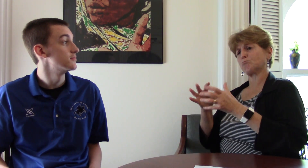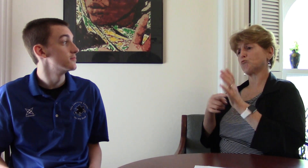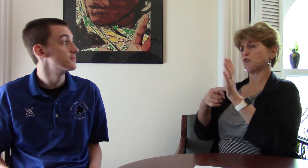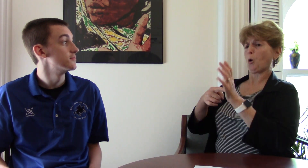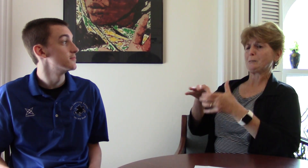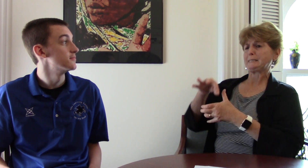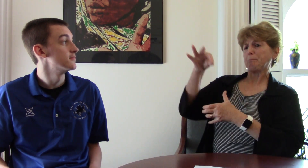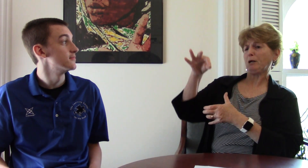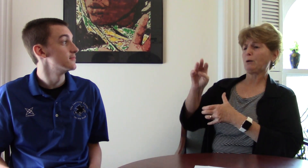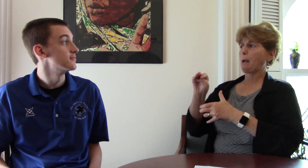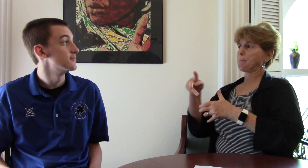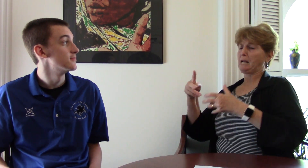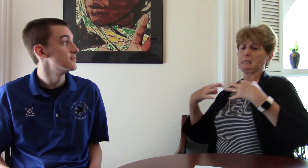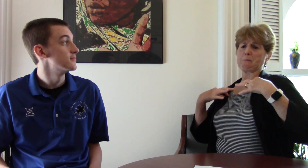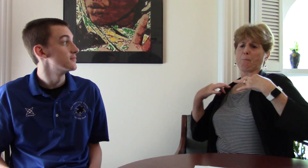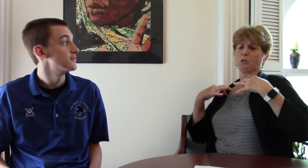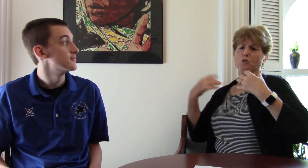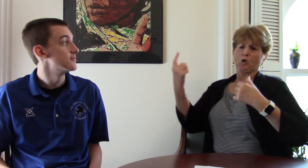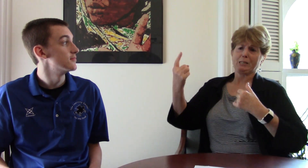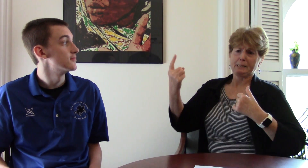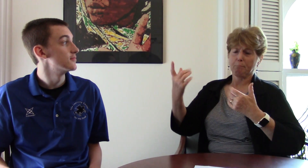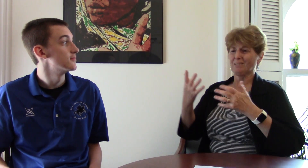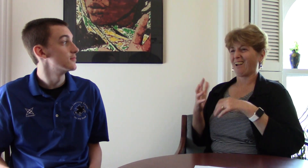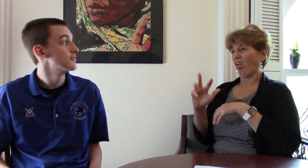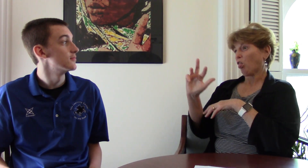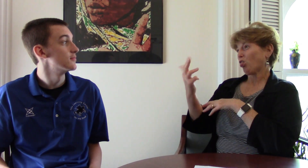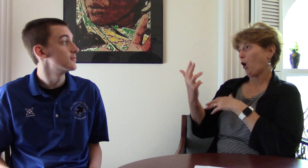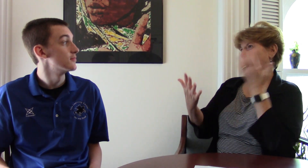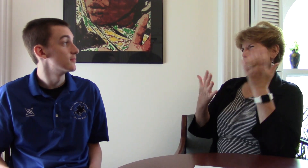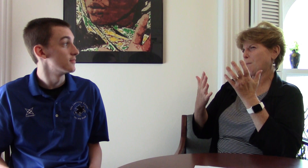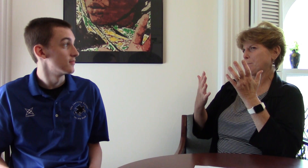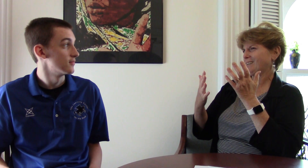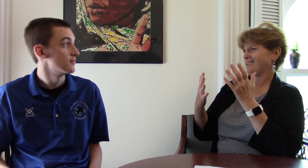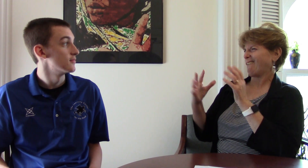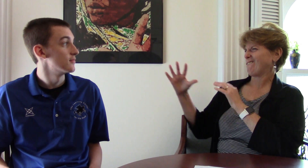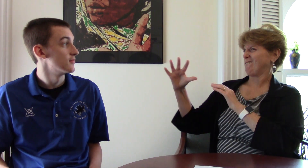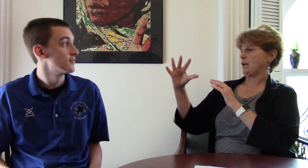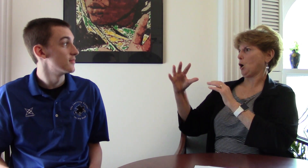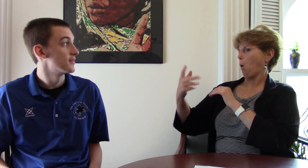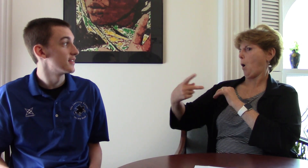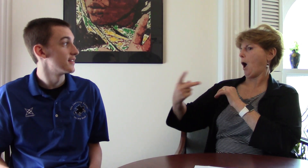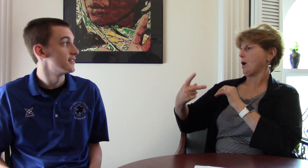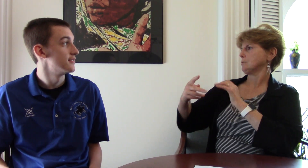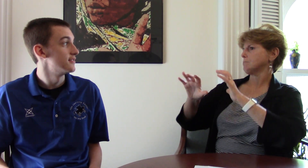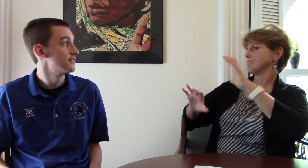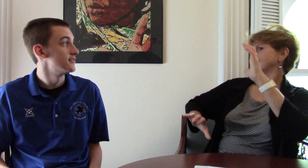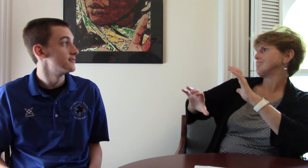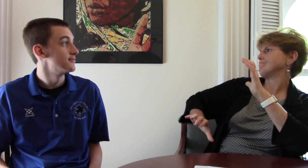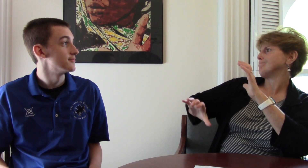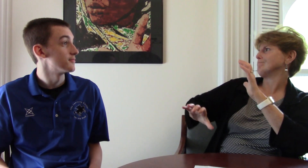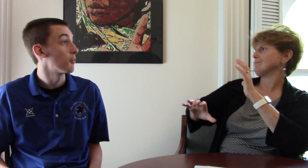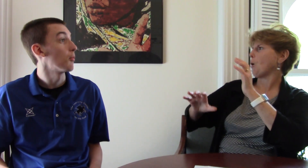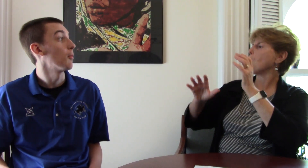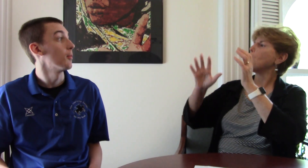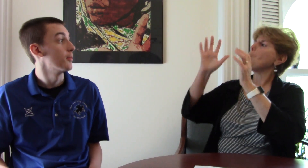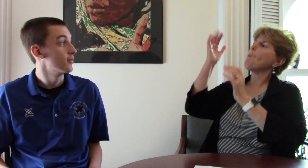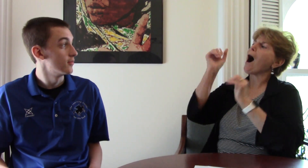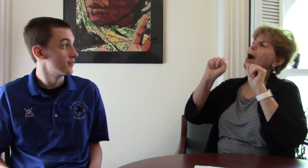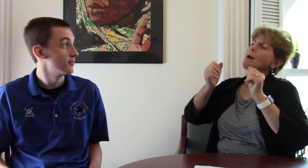Secondly I might show some spirit for the Marie Phillips School and have a shirt or something like that and third I'd want a video